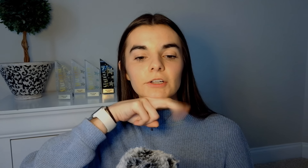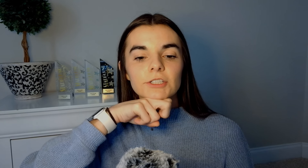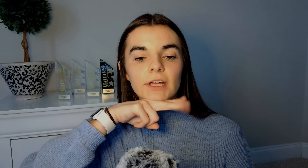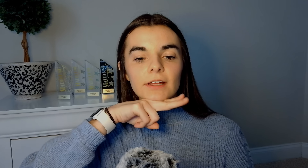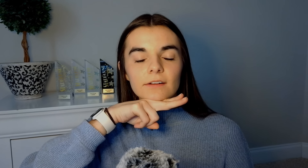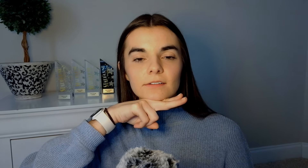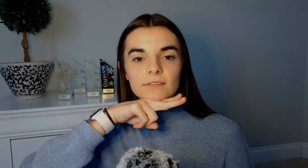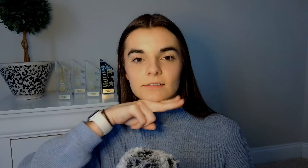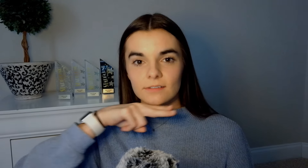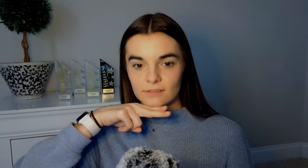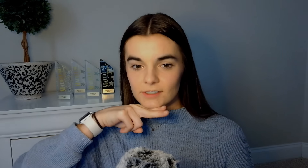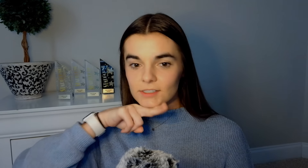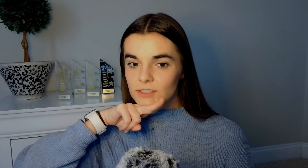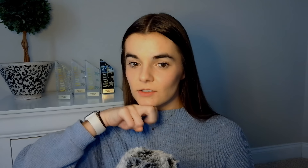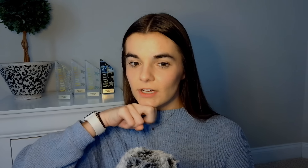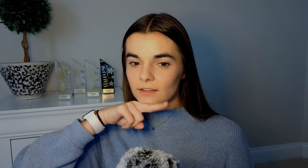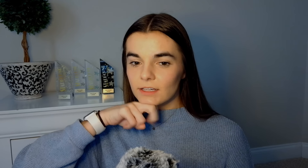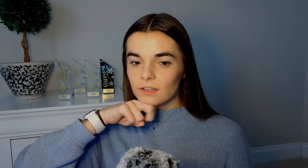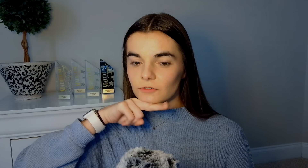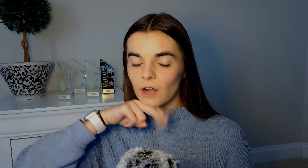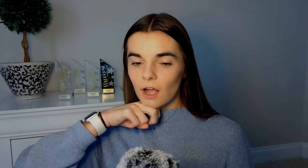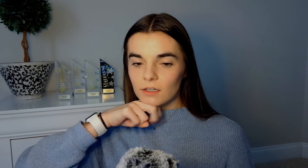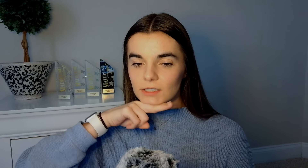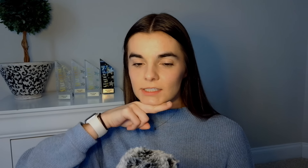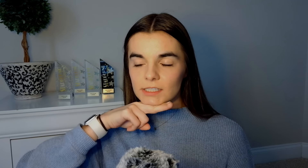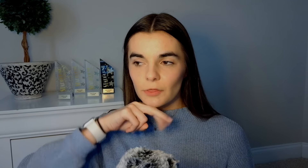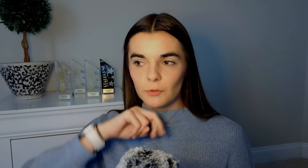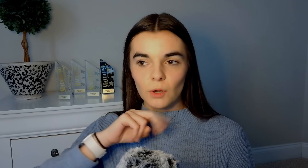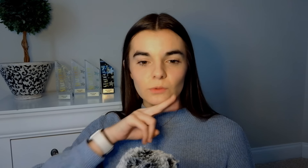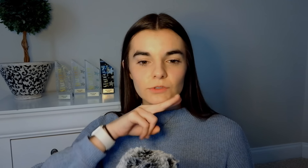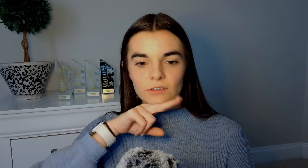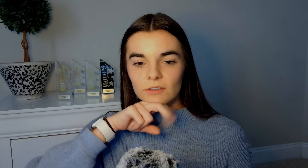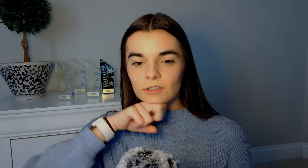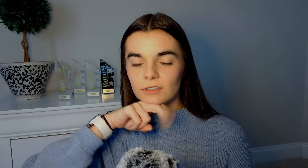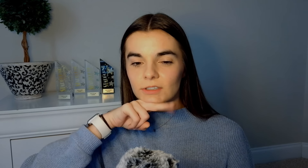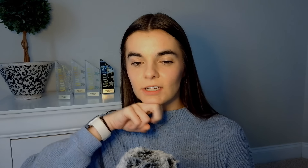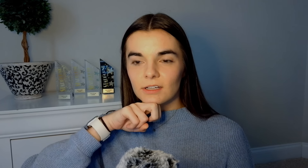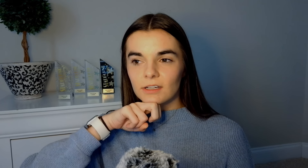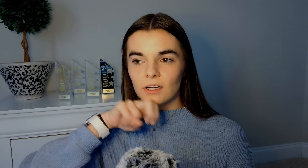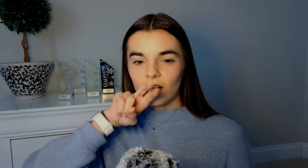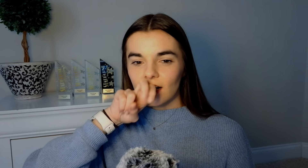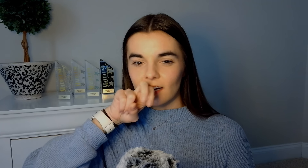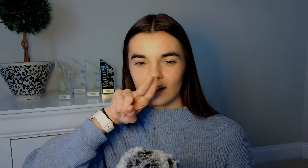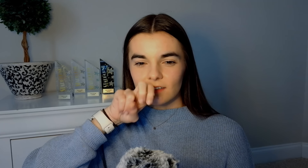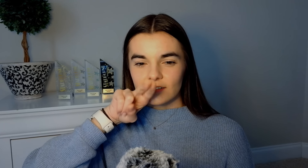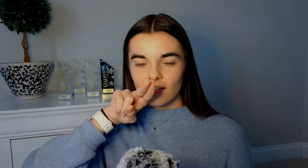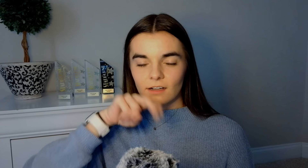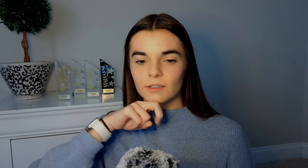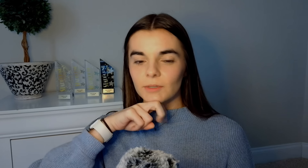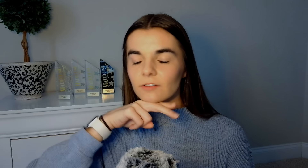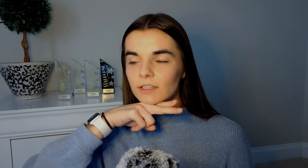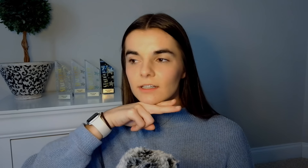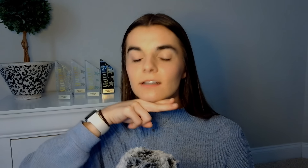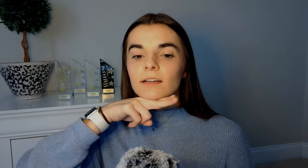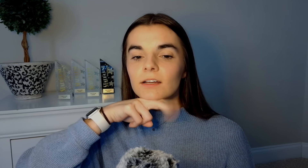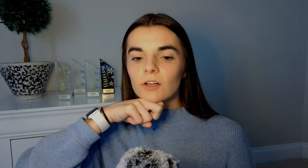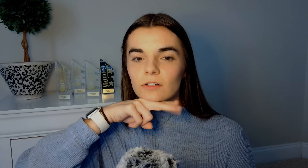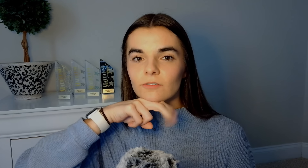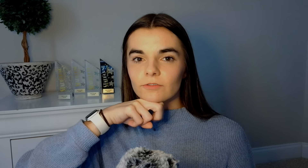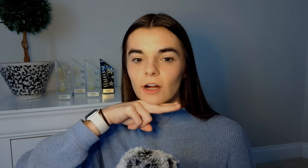chin. So kind of like a frog's throat, or kind of like their tongue or whatever.